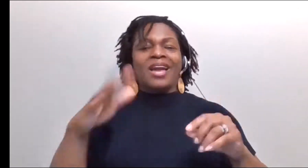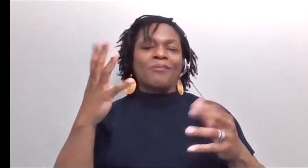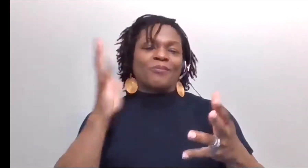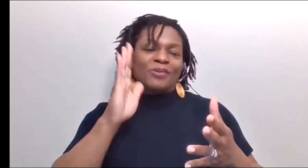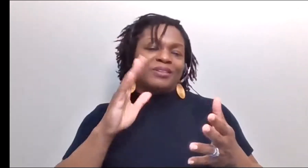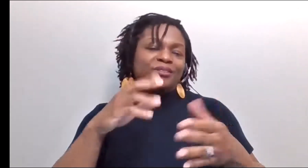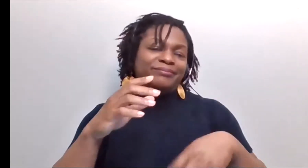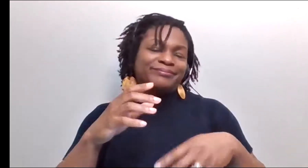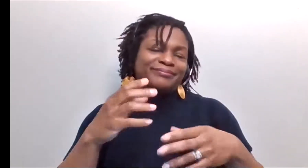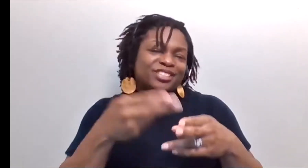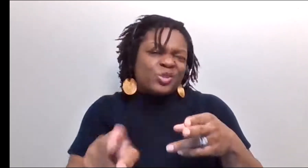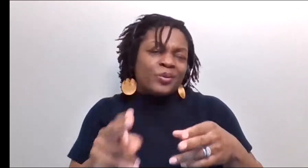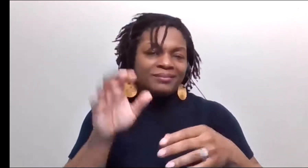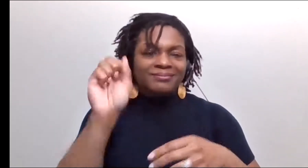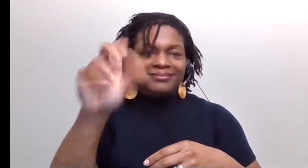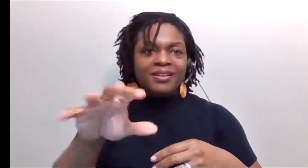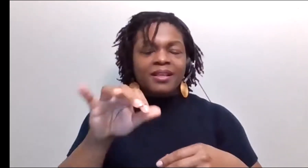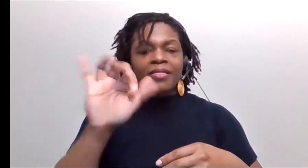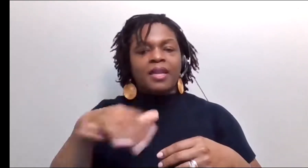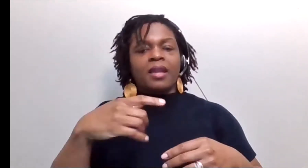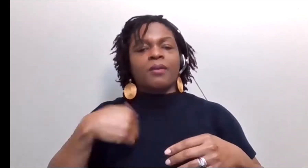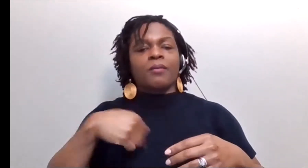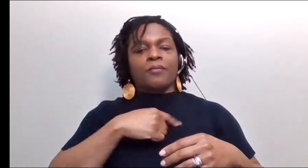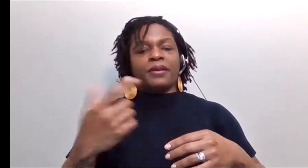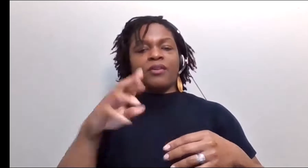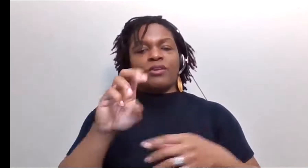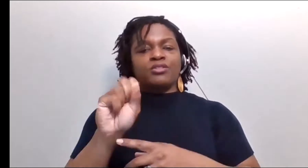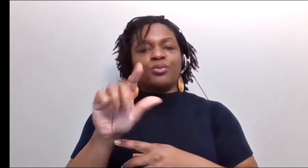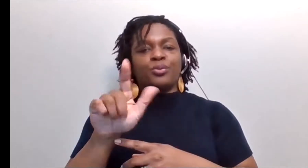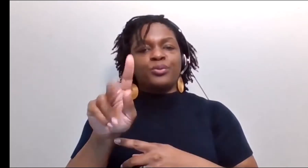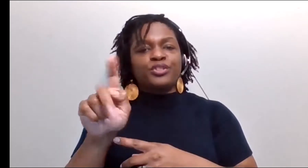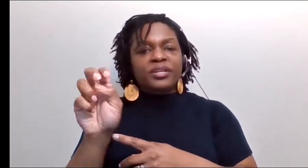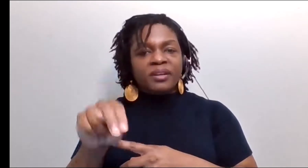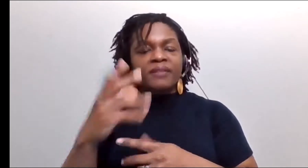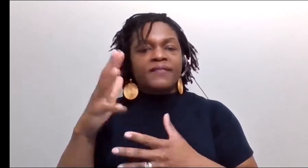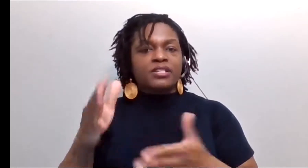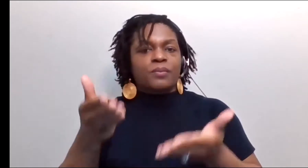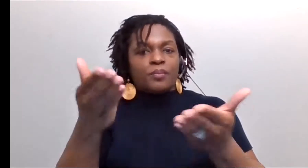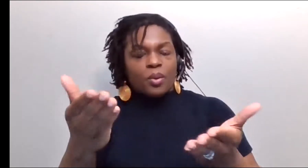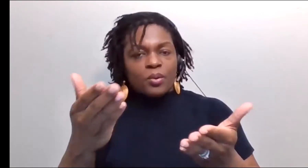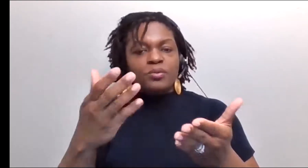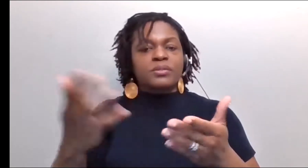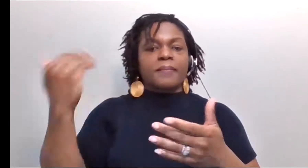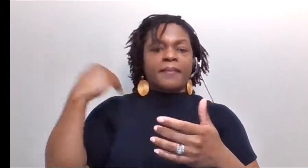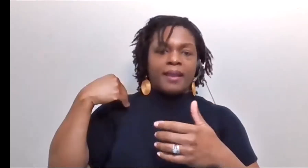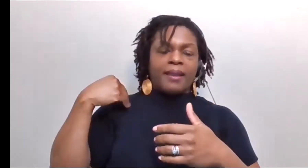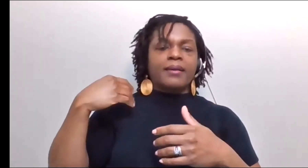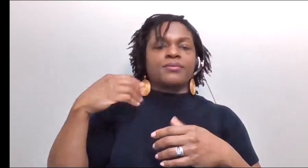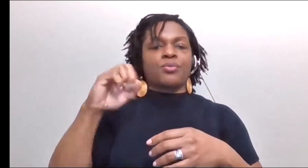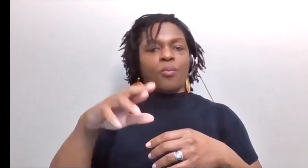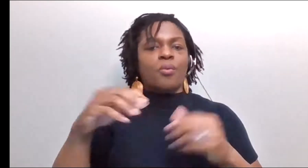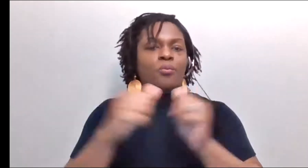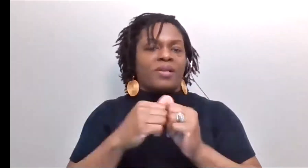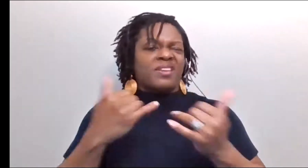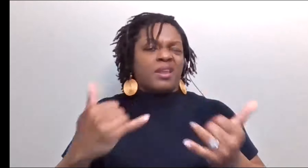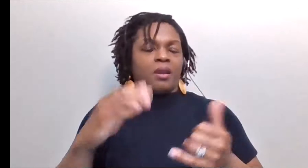the resolutions that were either proposed and are passed along with any bills. So I'll start with the